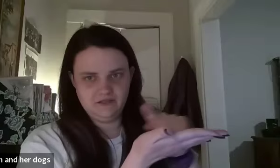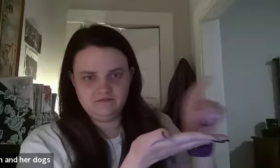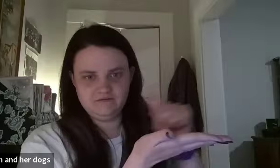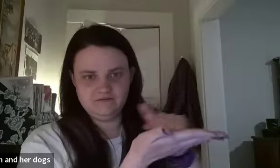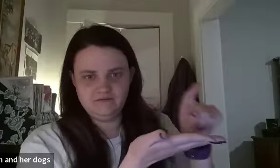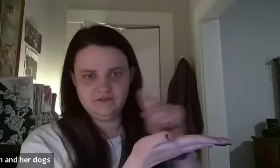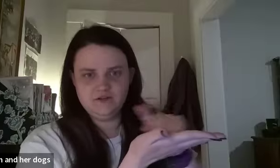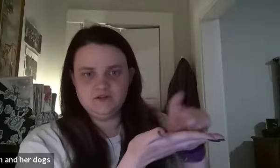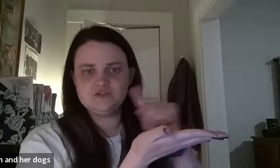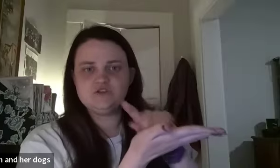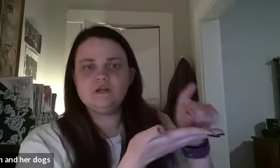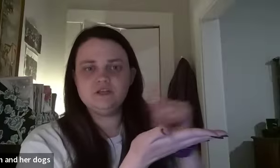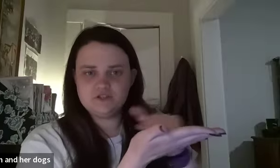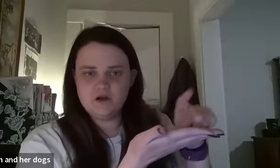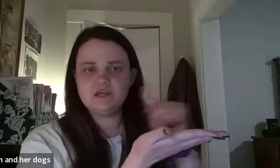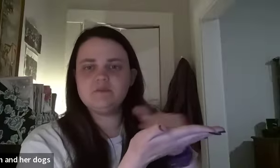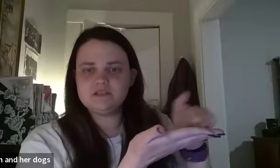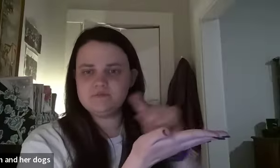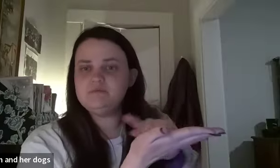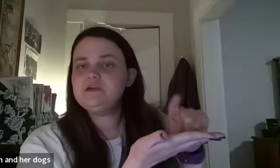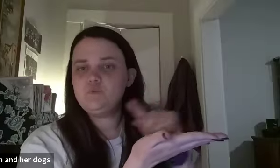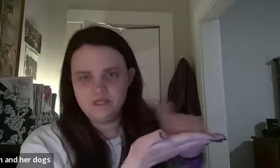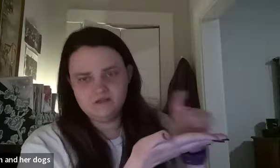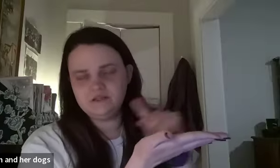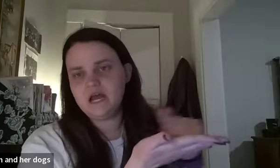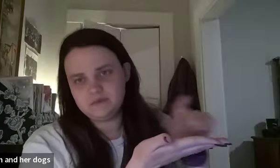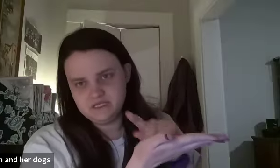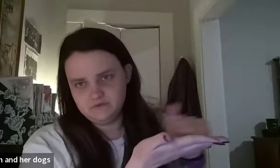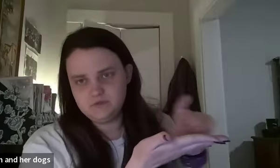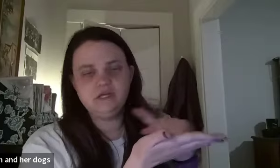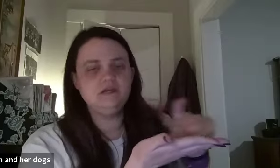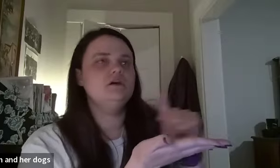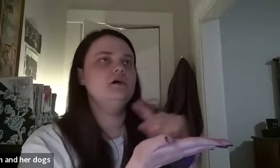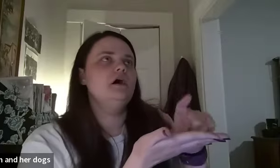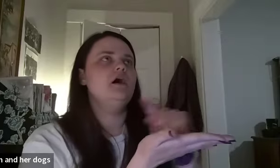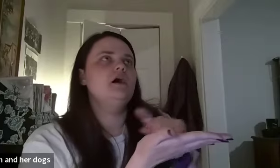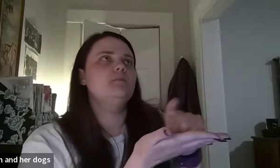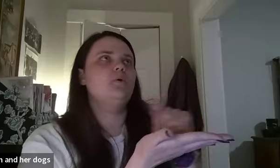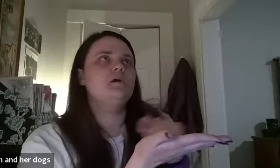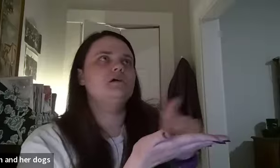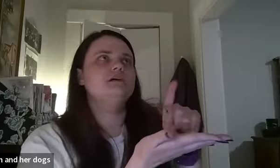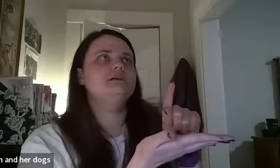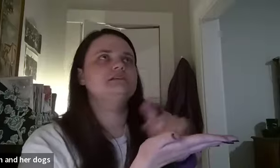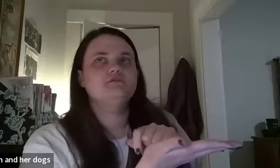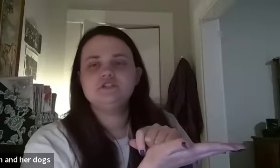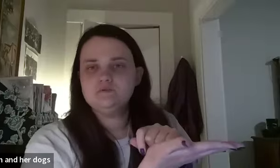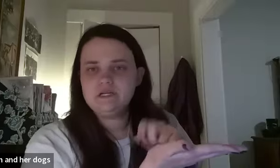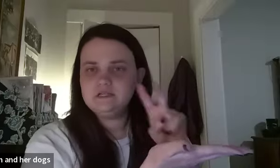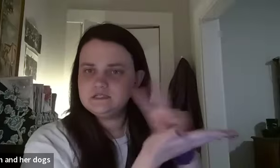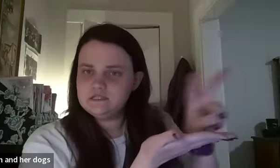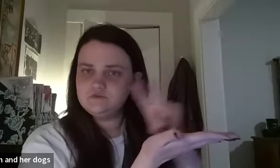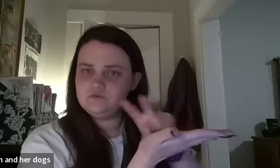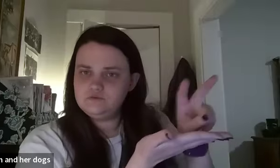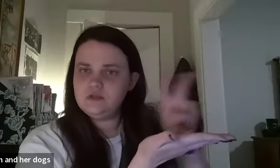weekly. So when you're talking about something being weekly, it happens every week, or if it's every 2 weeks, it's